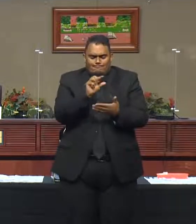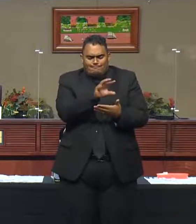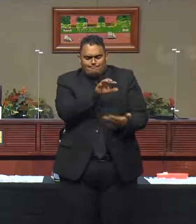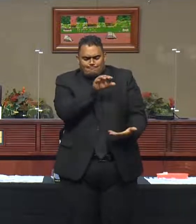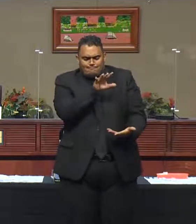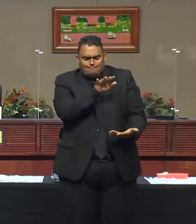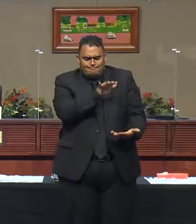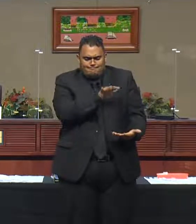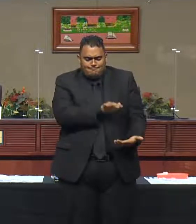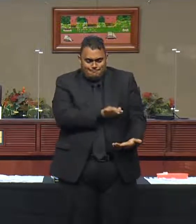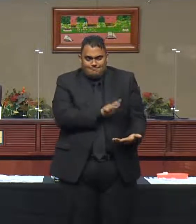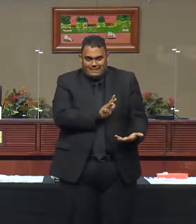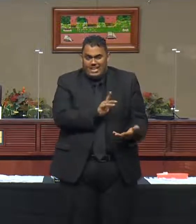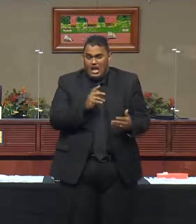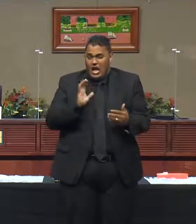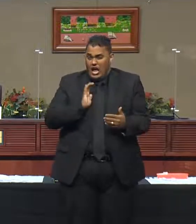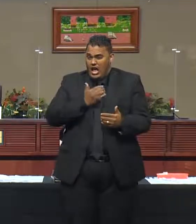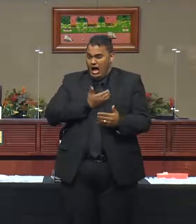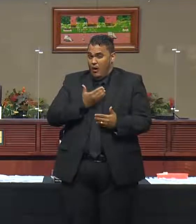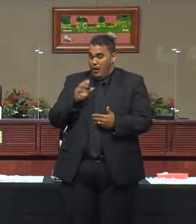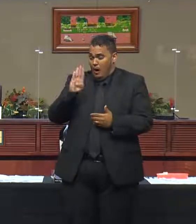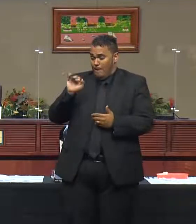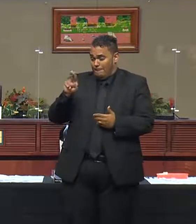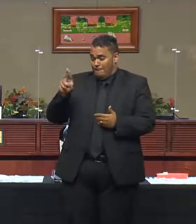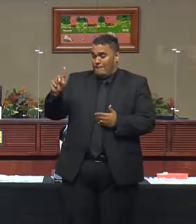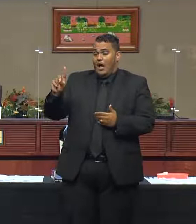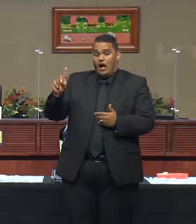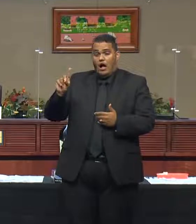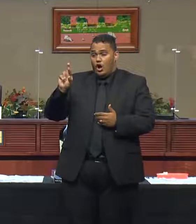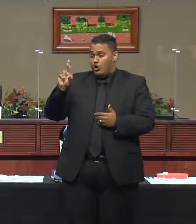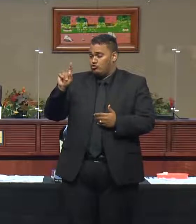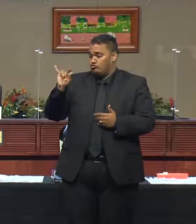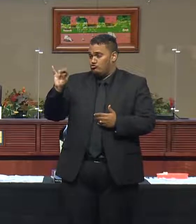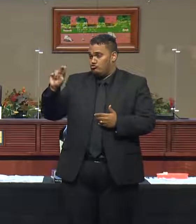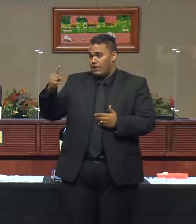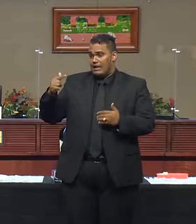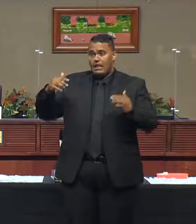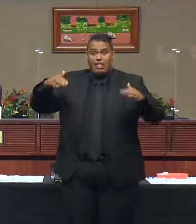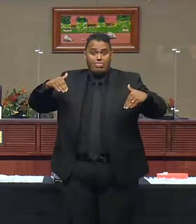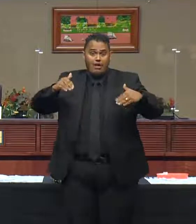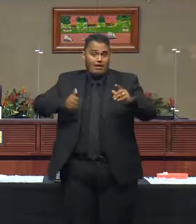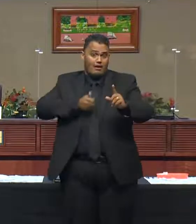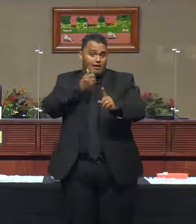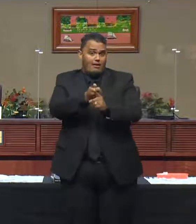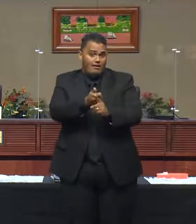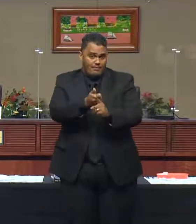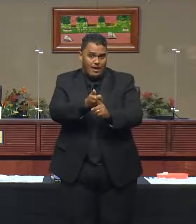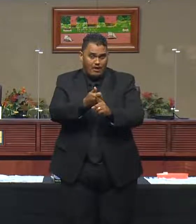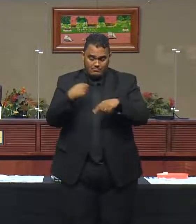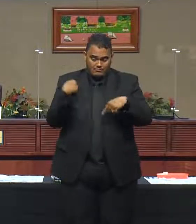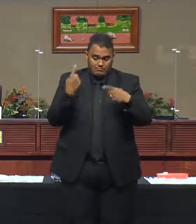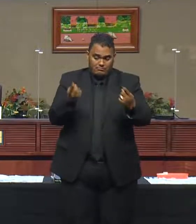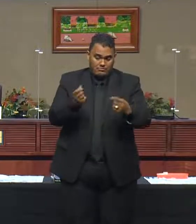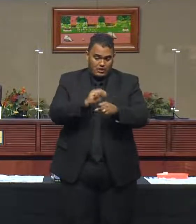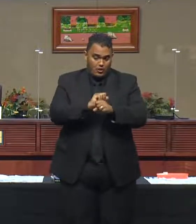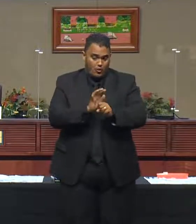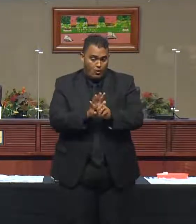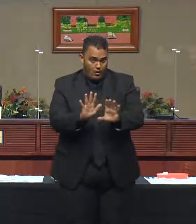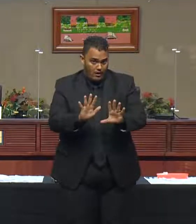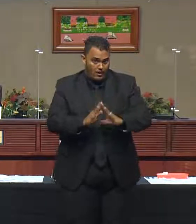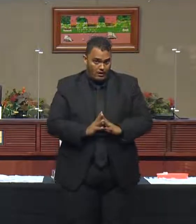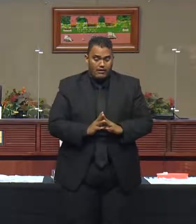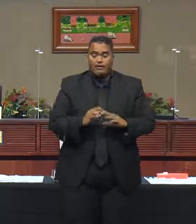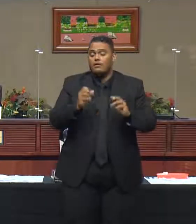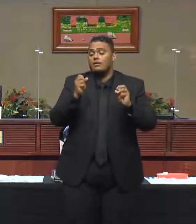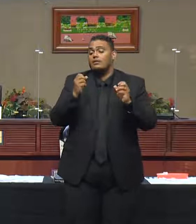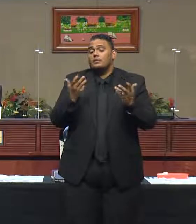so our bond ratings have not been changed since the pandemic. So it's something where